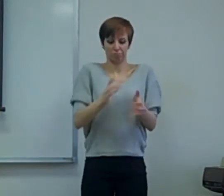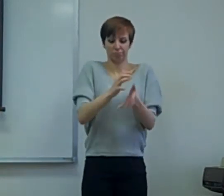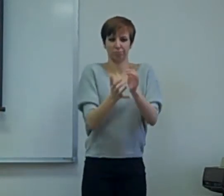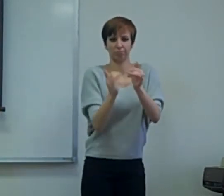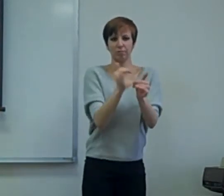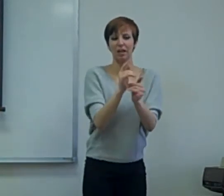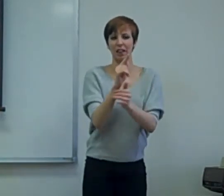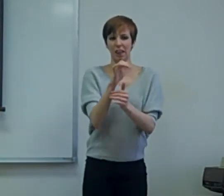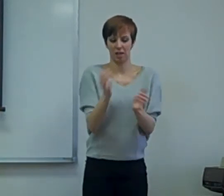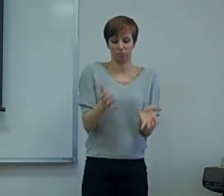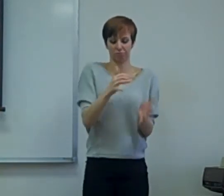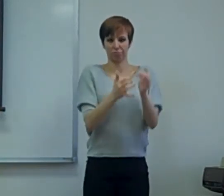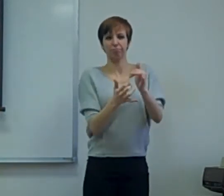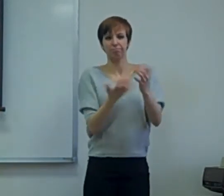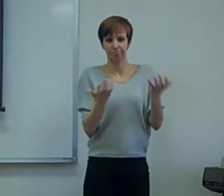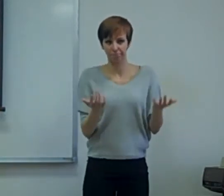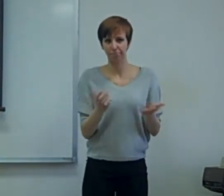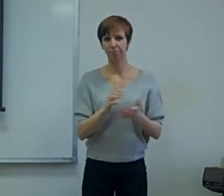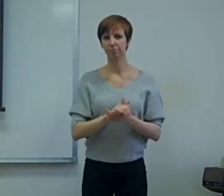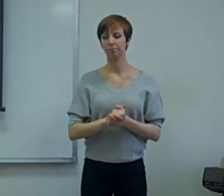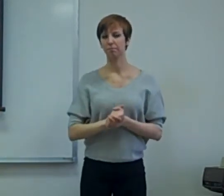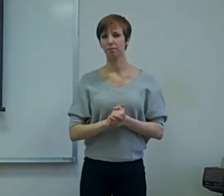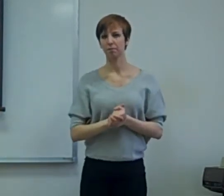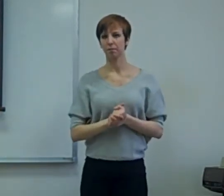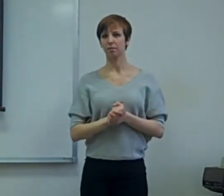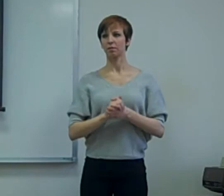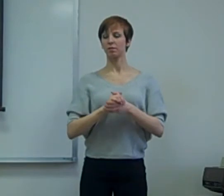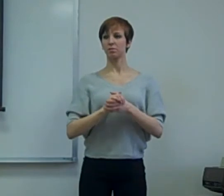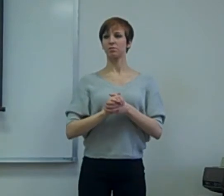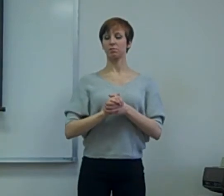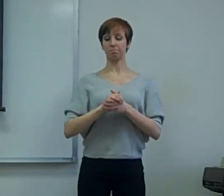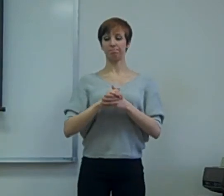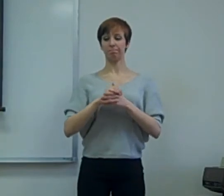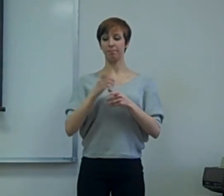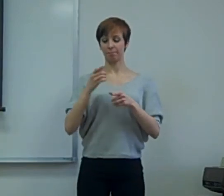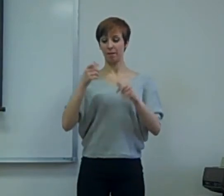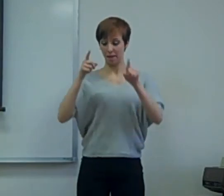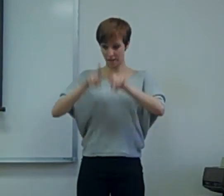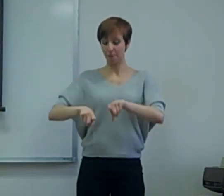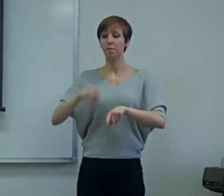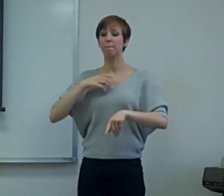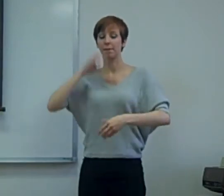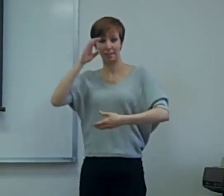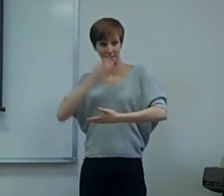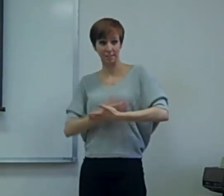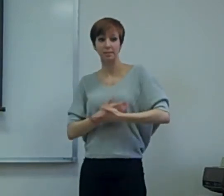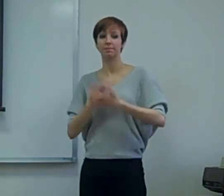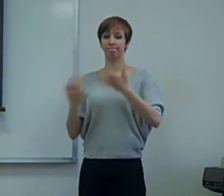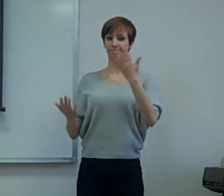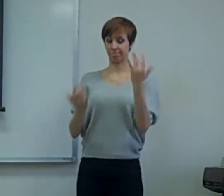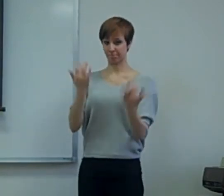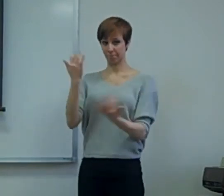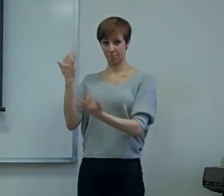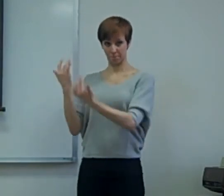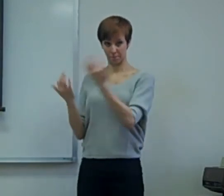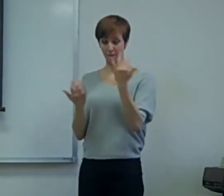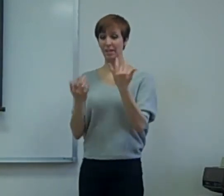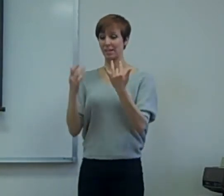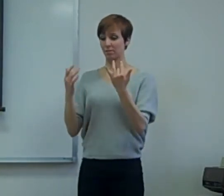got ready to bury his ashes, and they wouldn't all fit in the pot. And this was so like Greg.